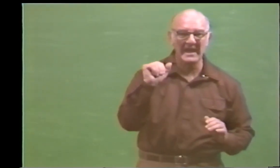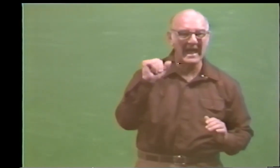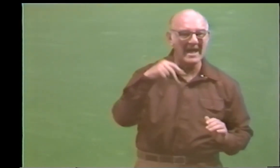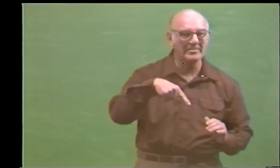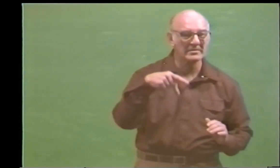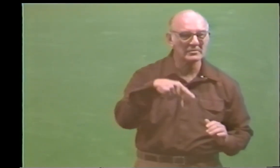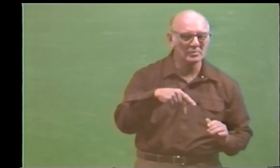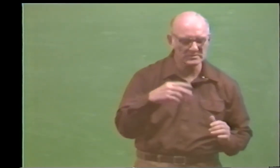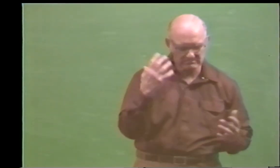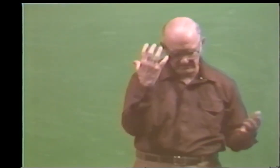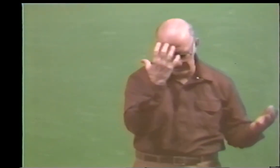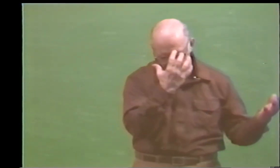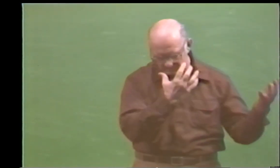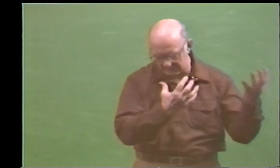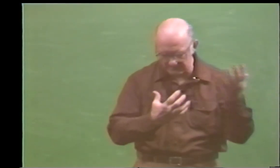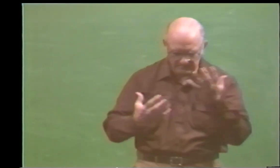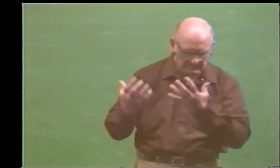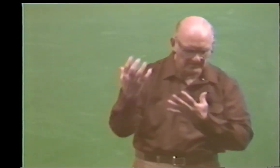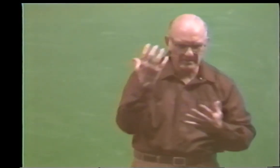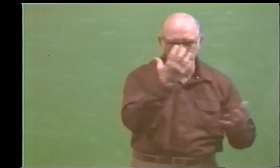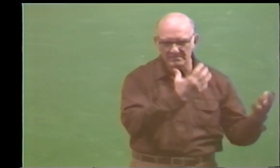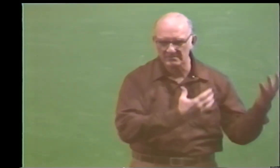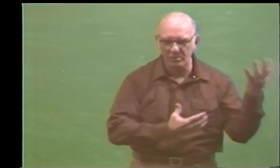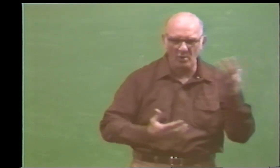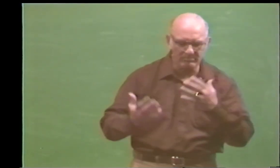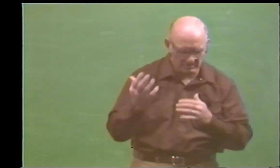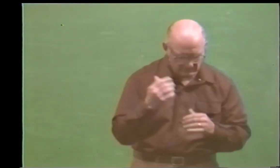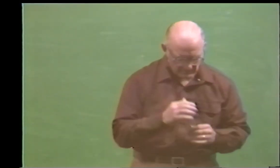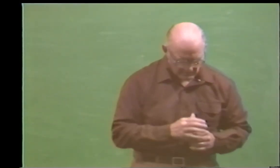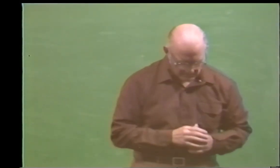not was burning in its torpor,